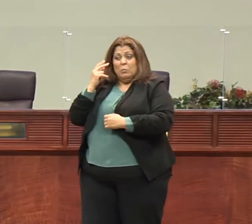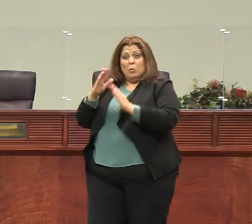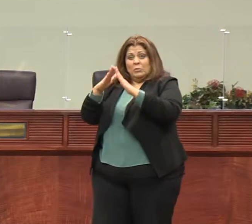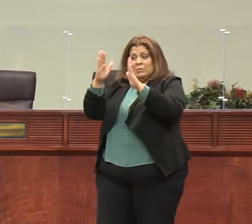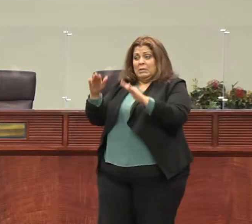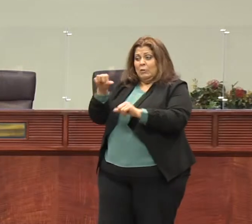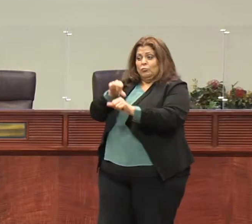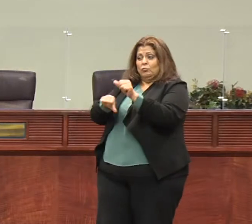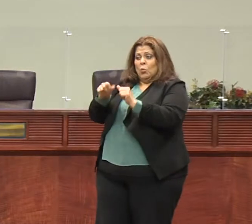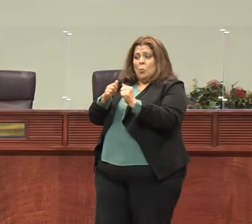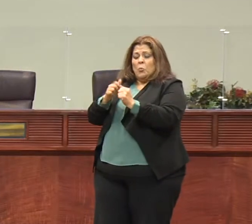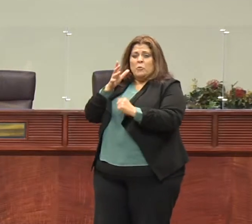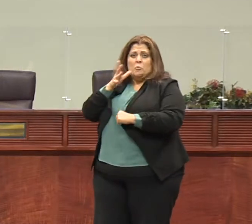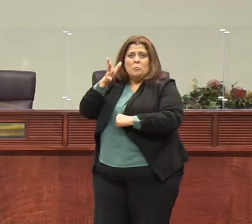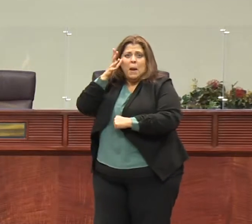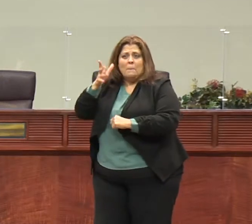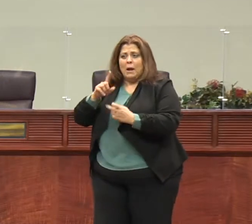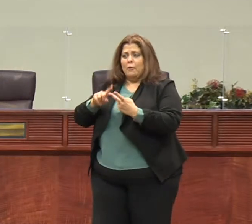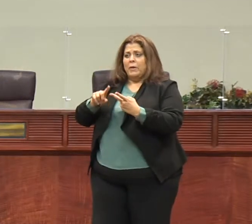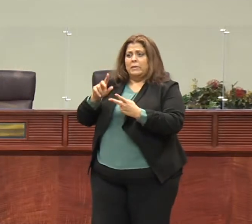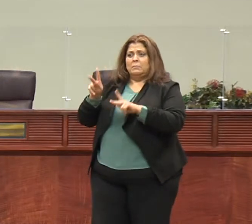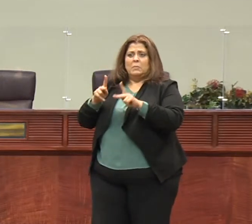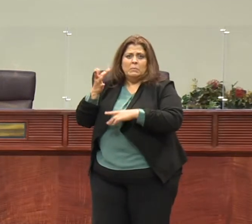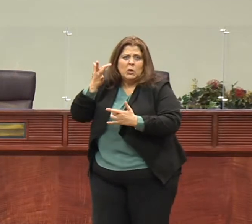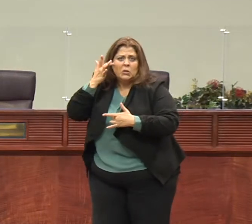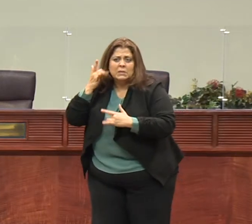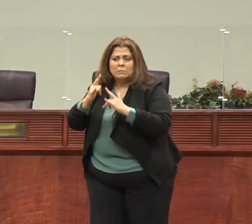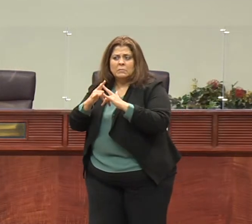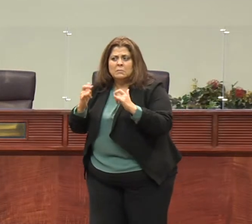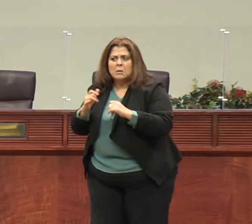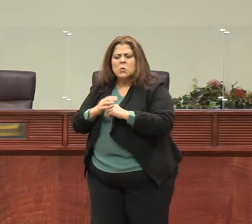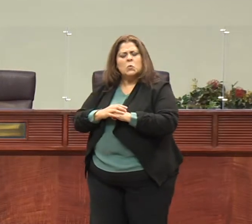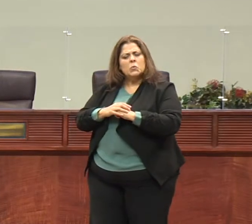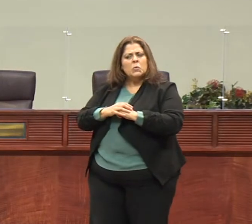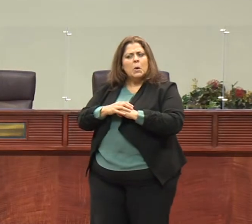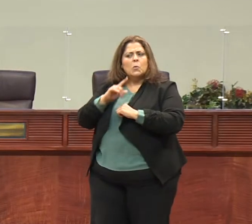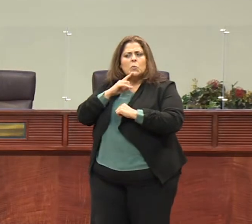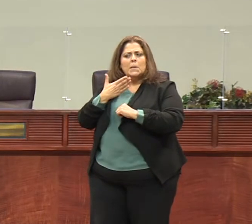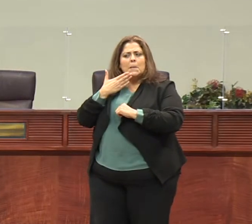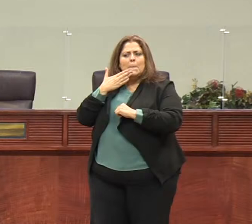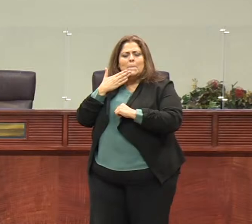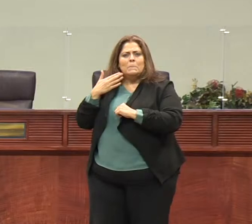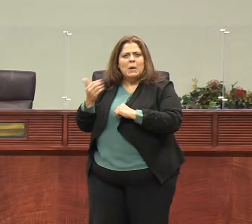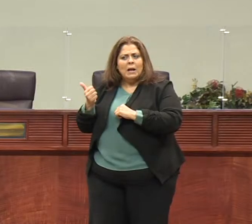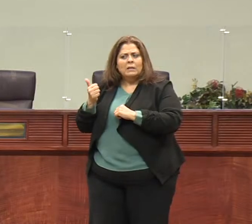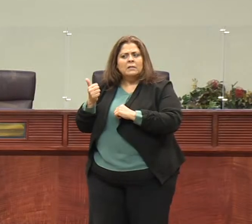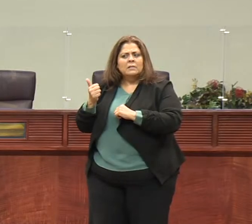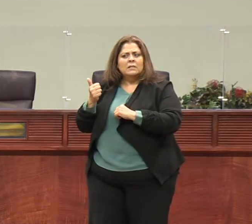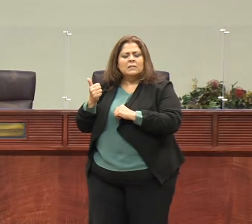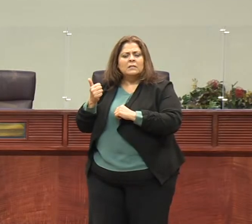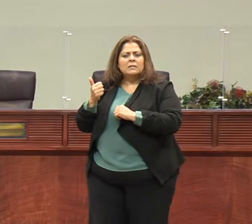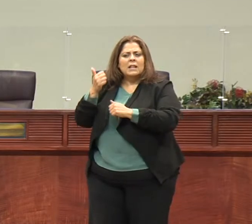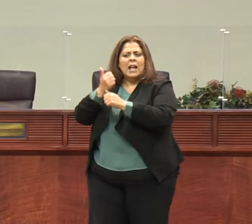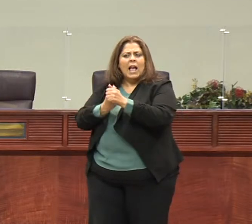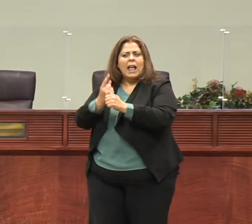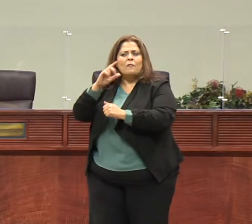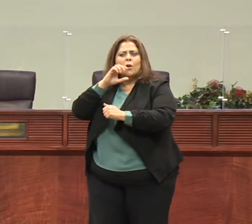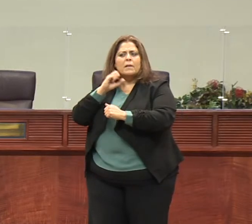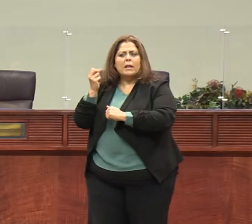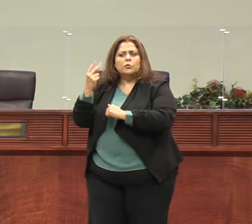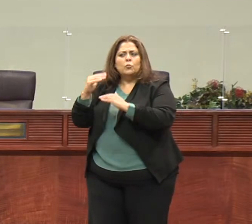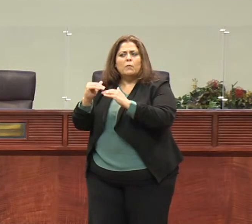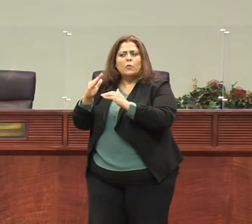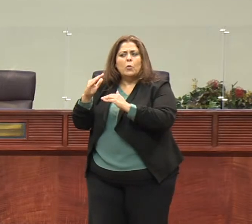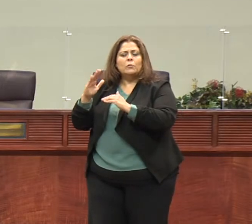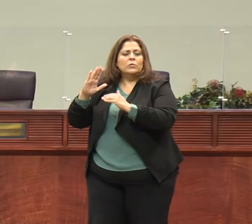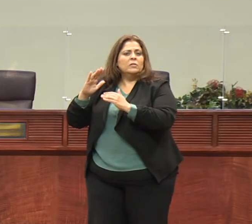those individuals, but also try to vaccinate everyone in the house that is older than 12. That's another way to protect that